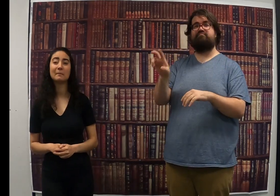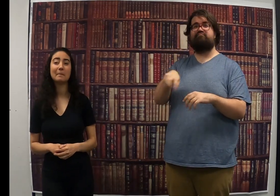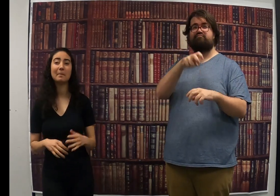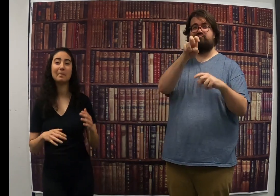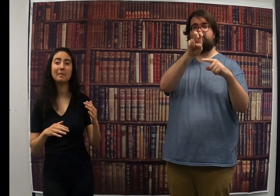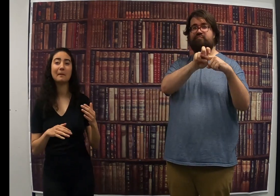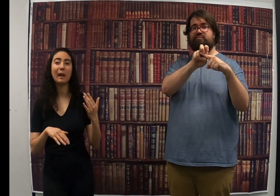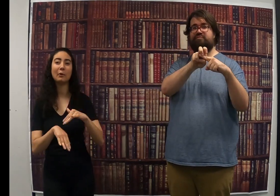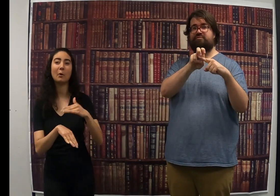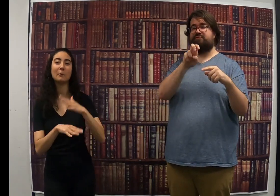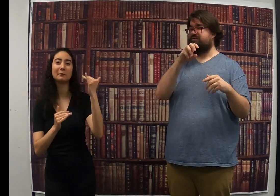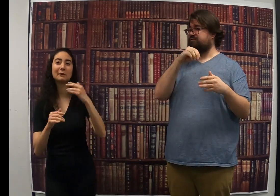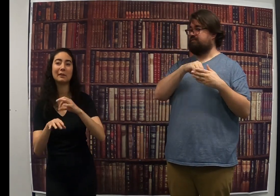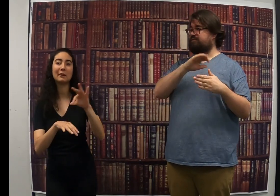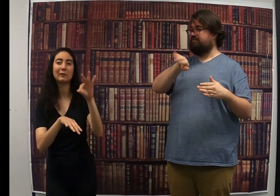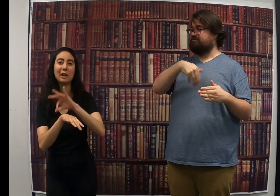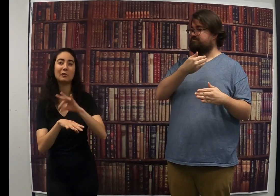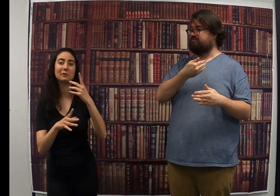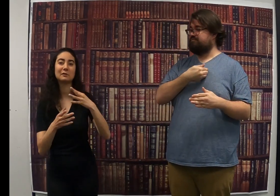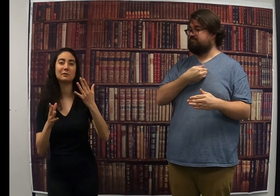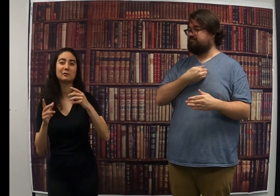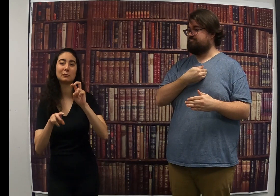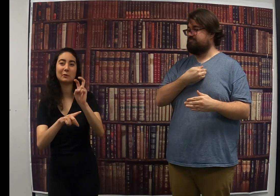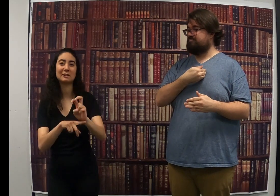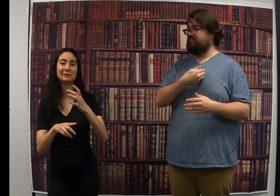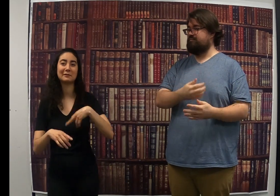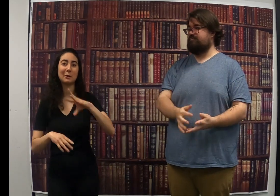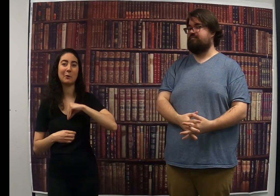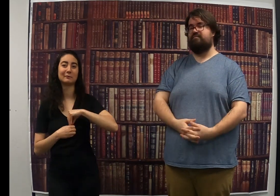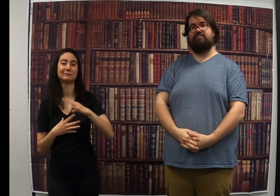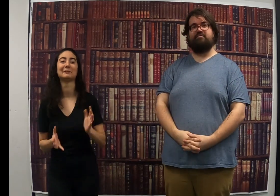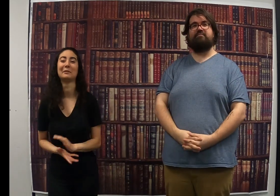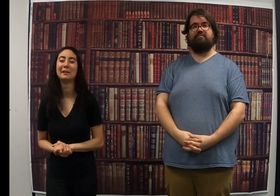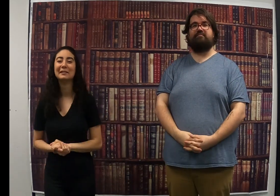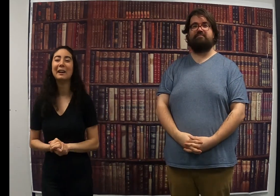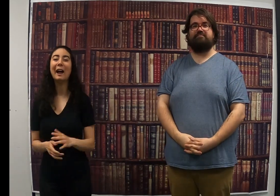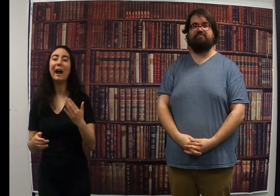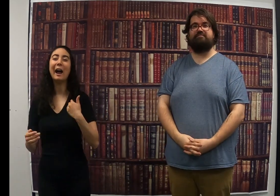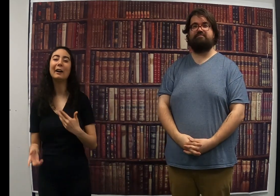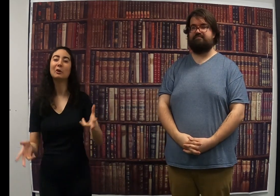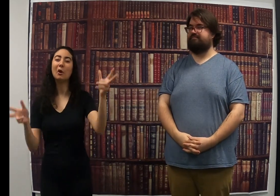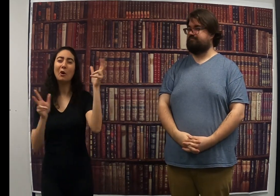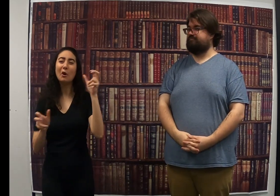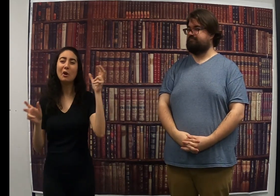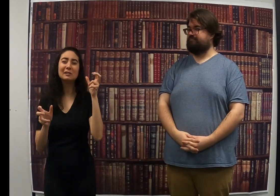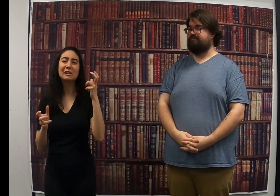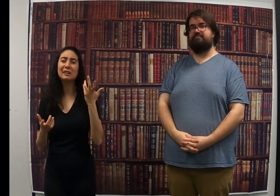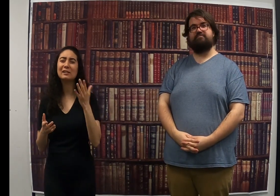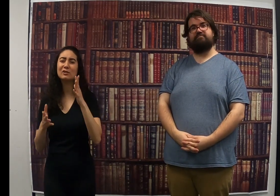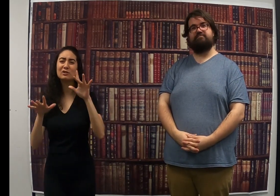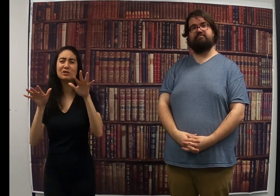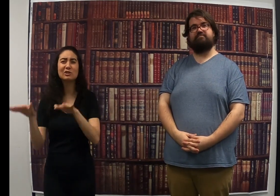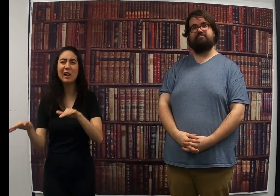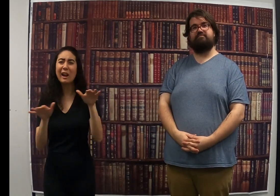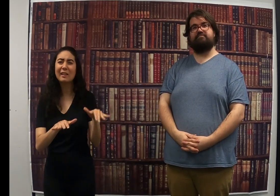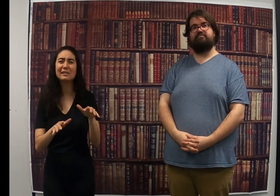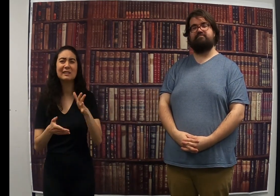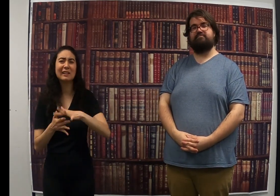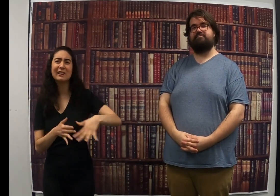Hope is the thing with feathers that perches in the soul. I've heard it in the chillest land and